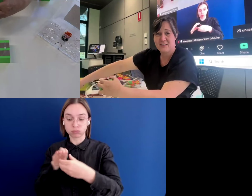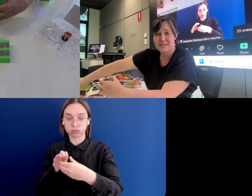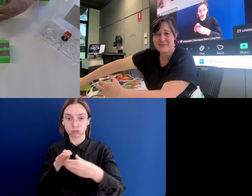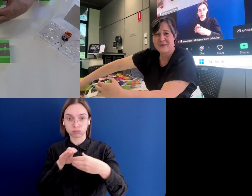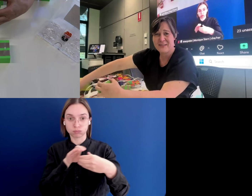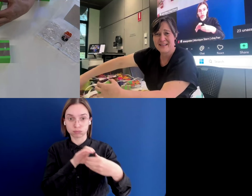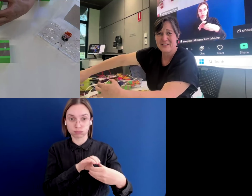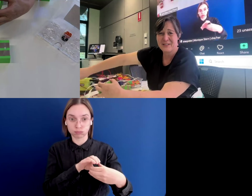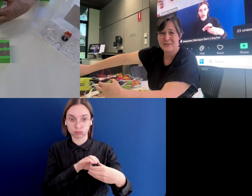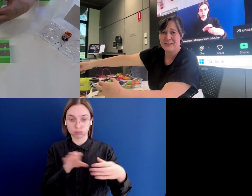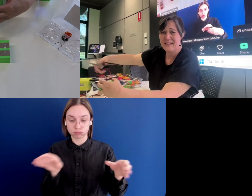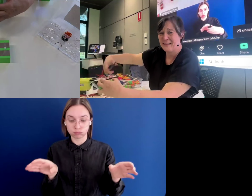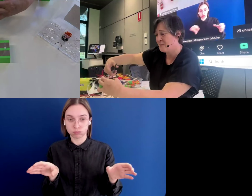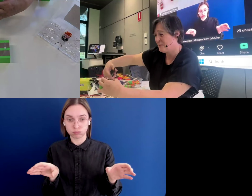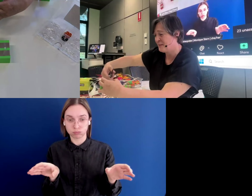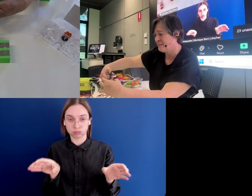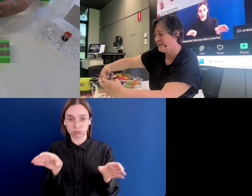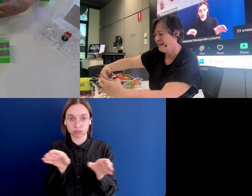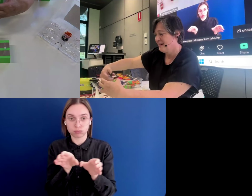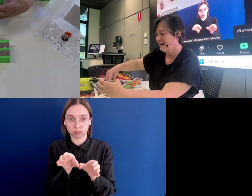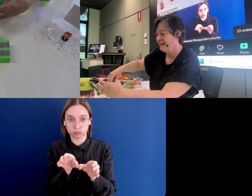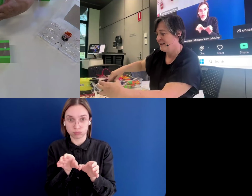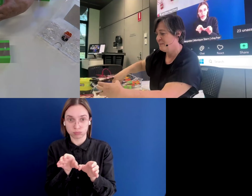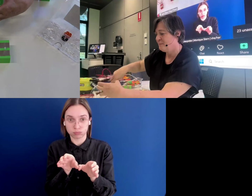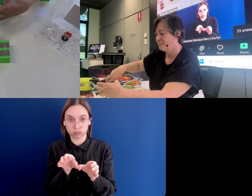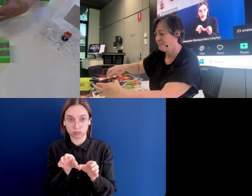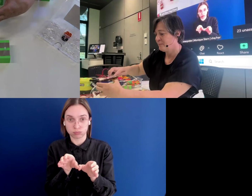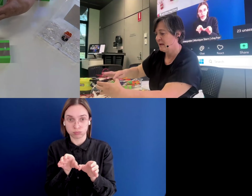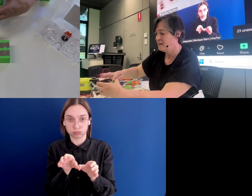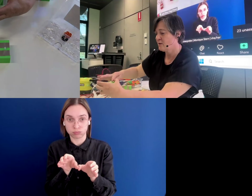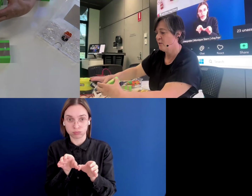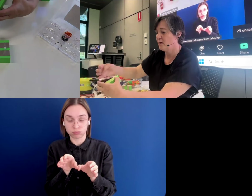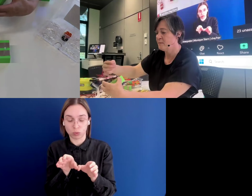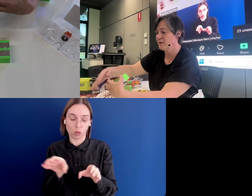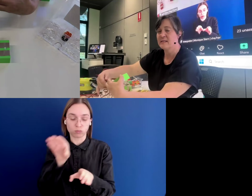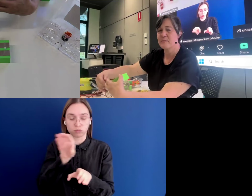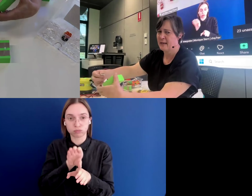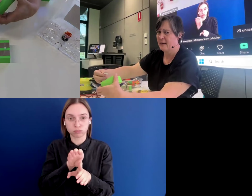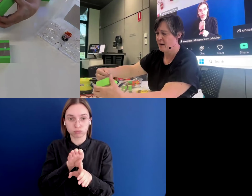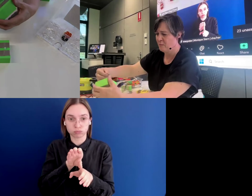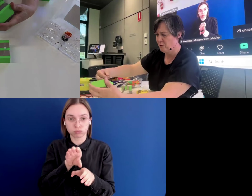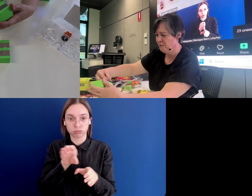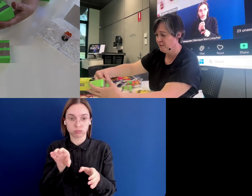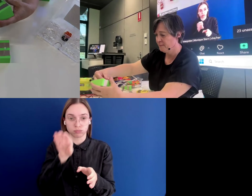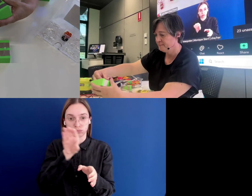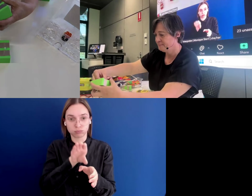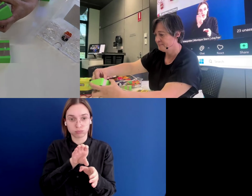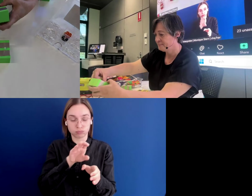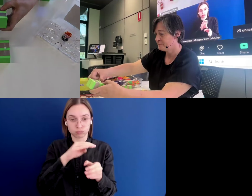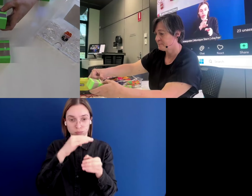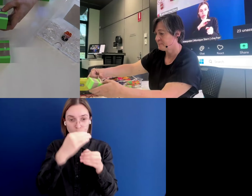amazing. You can do lots of different things. You can do anything you want with them. So what I'm doing is making a